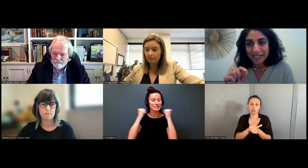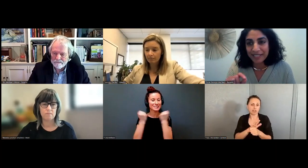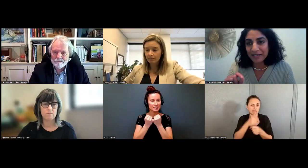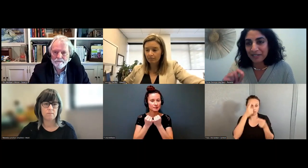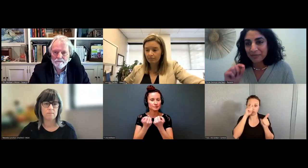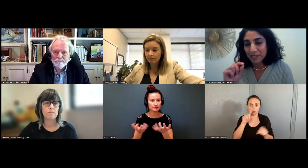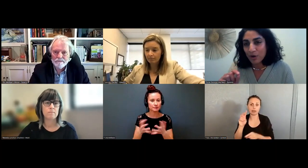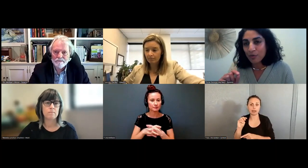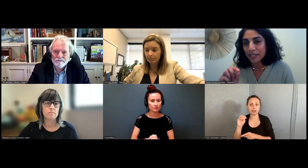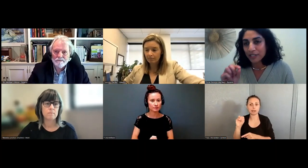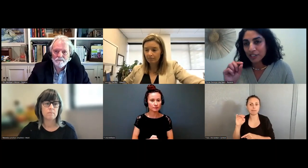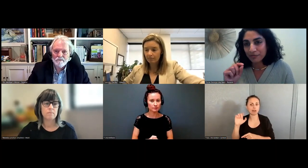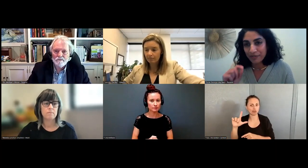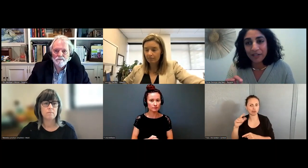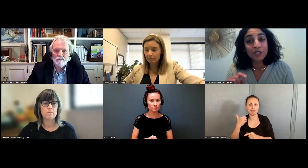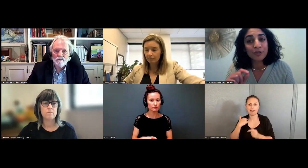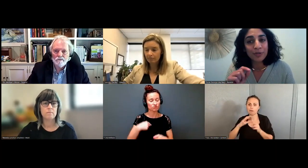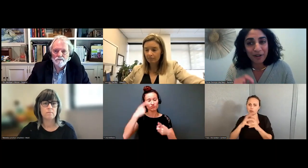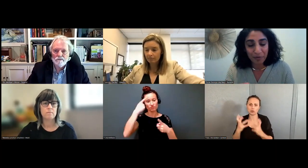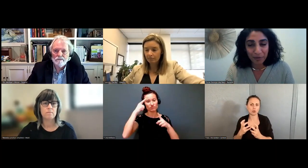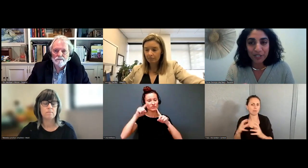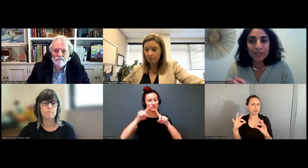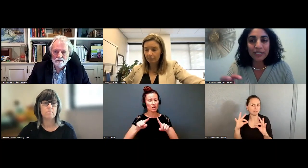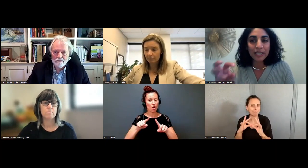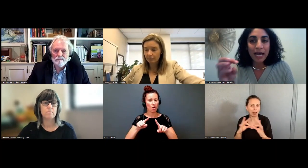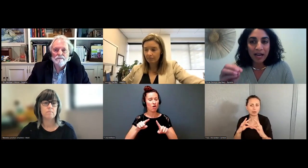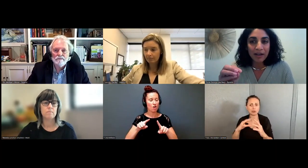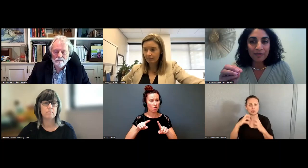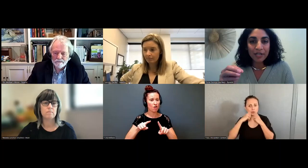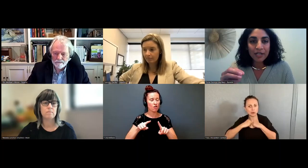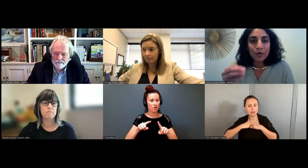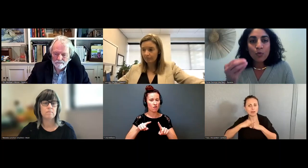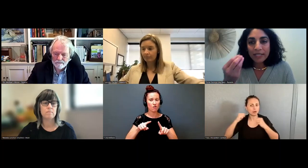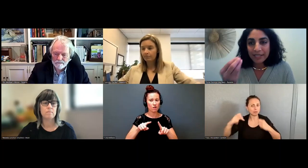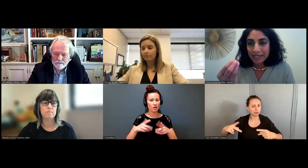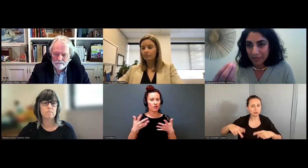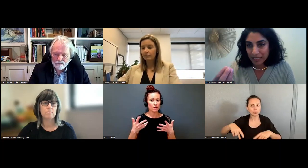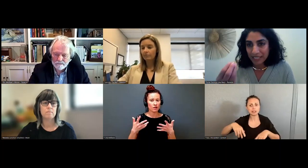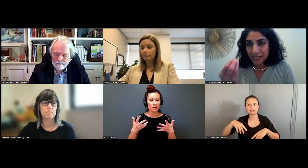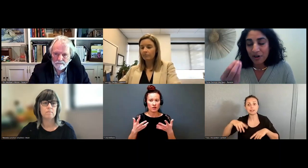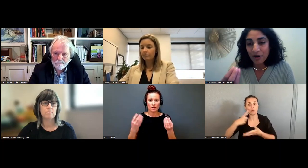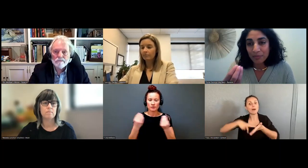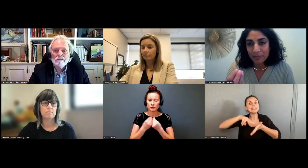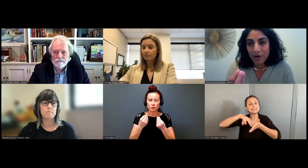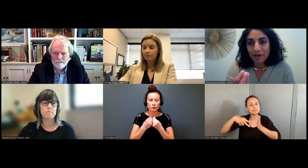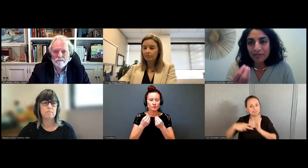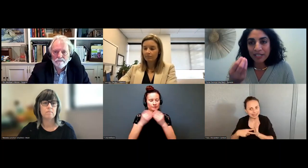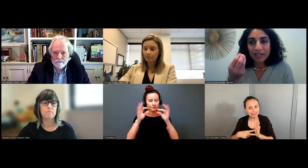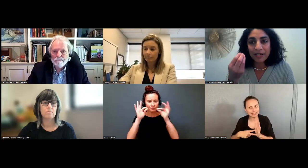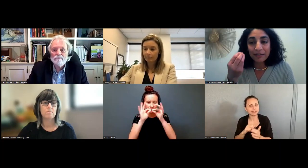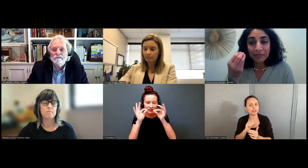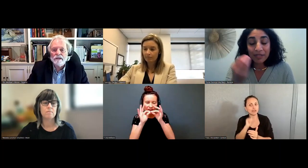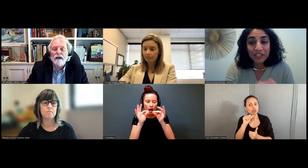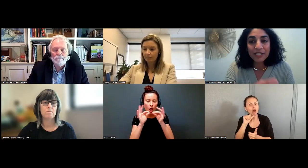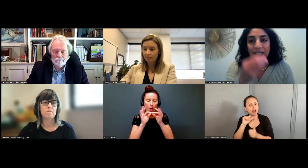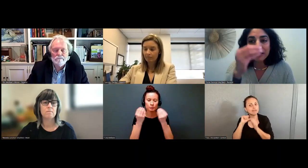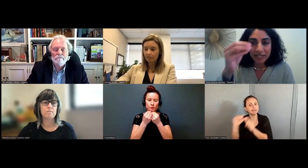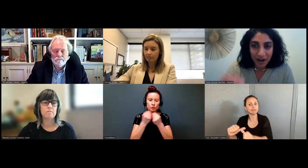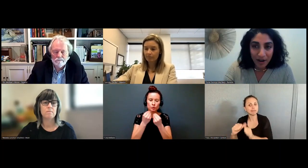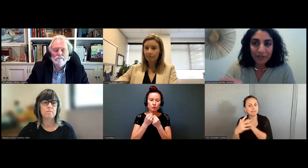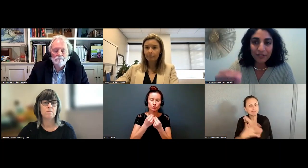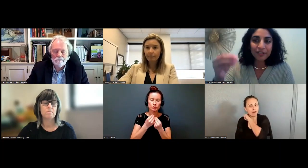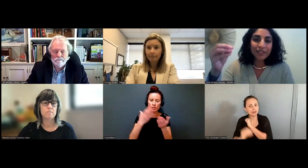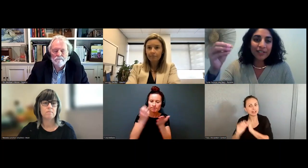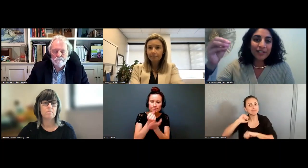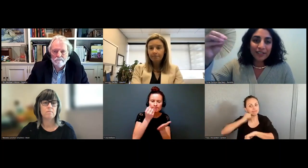there is so much value and opportunity to have what does it mean to not be in poverty legislated